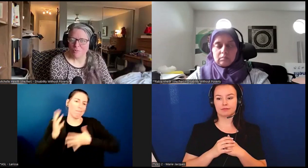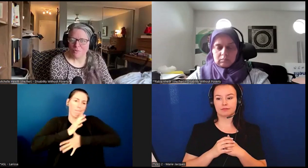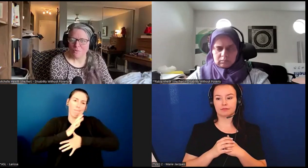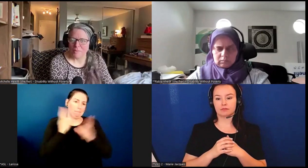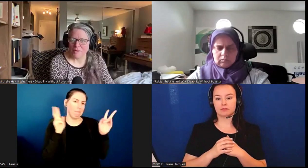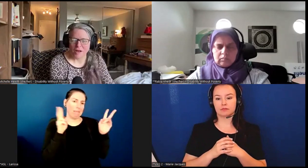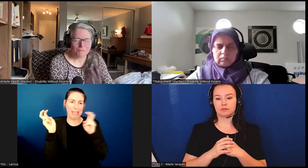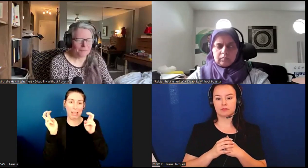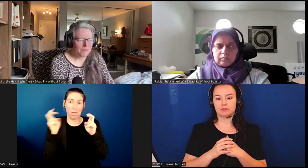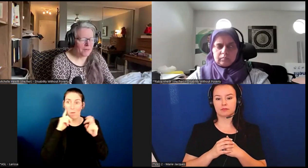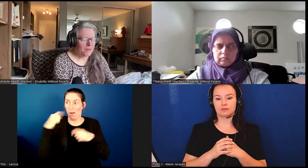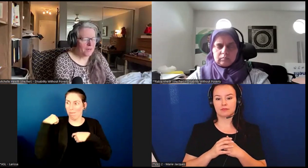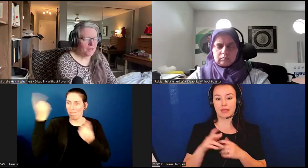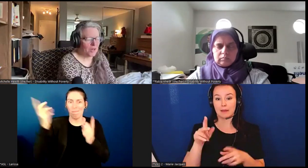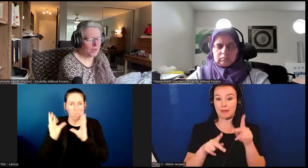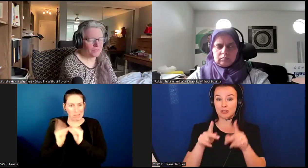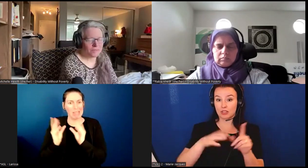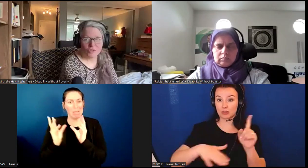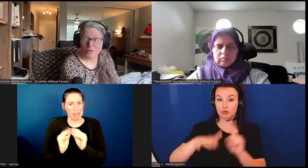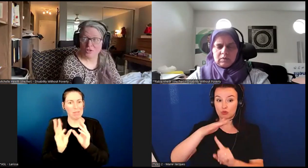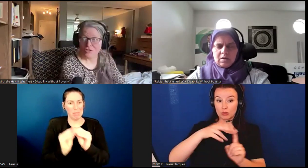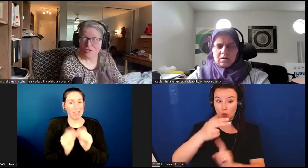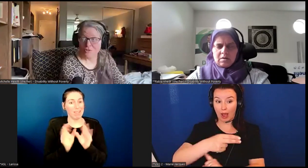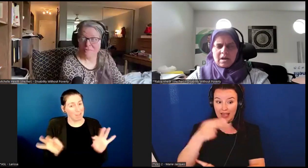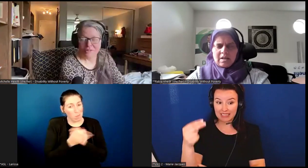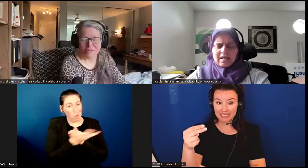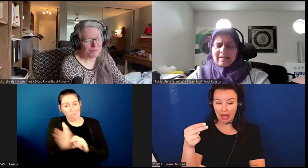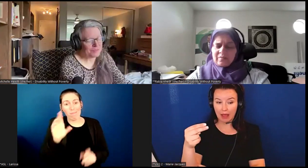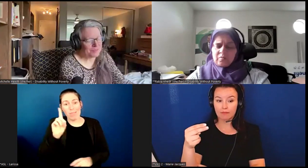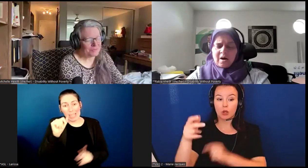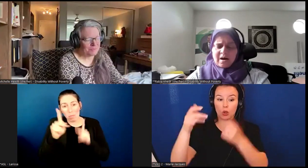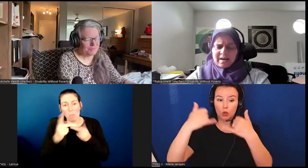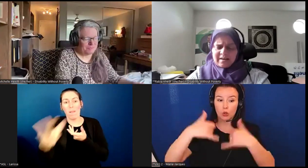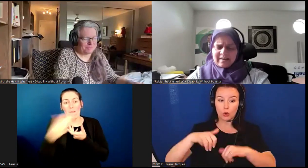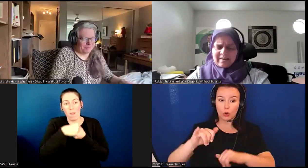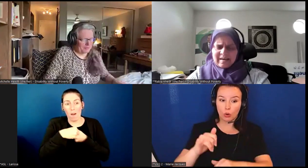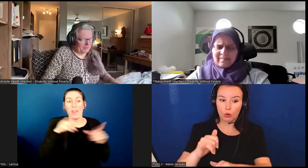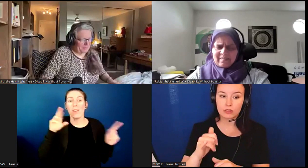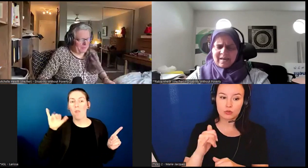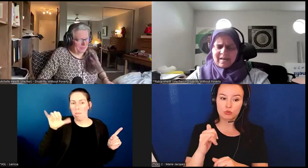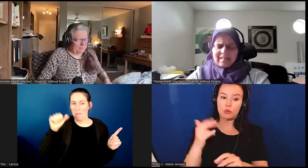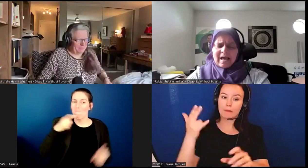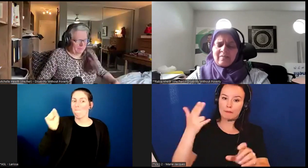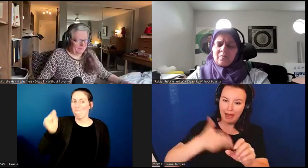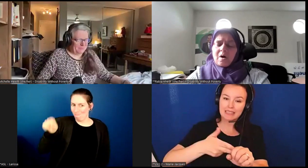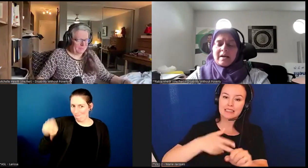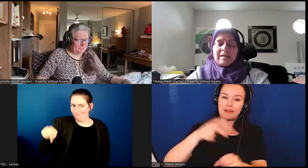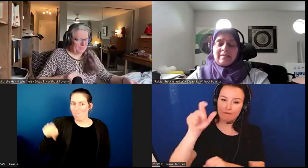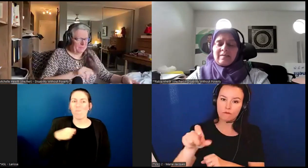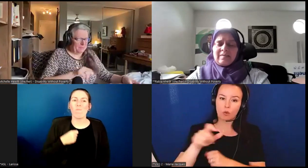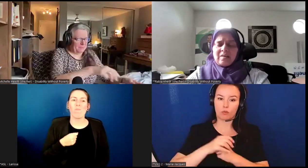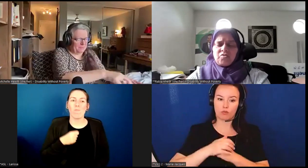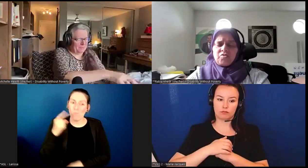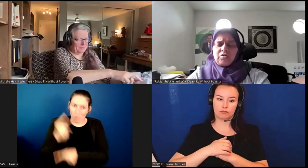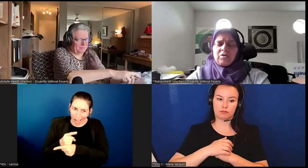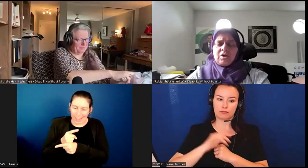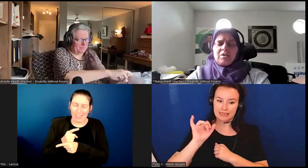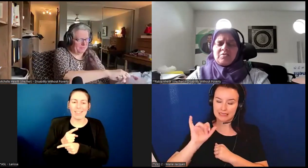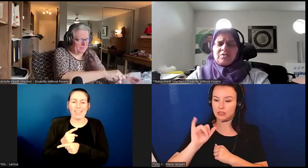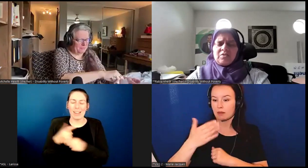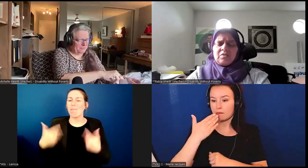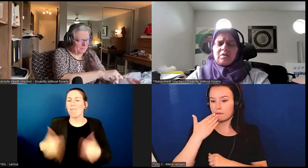this webinar. Do you want to just, And that's why, yeah, and that's why it's